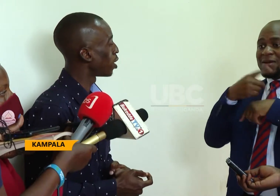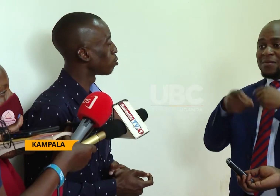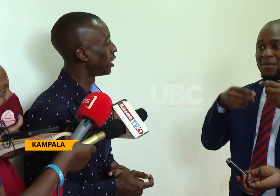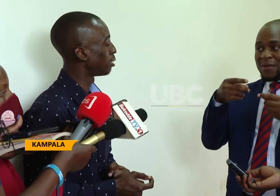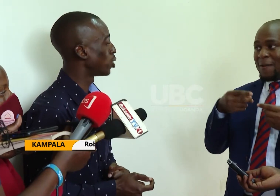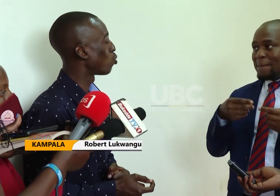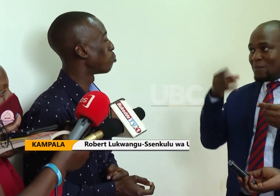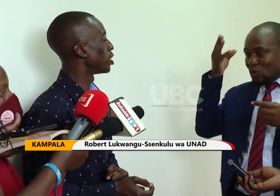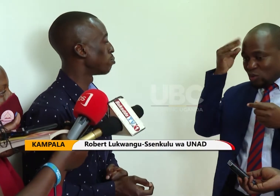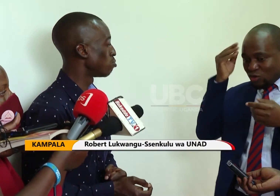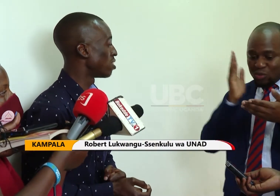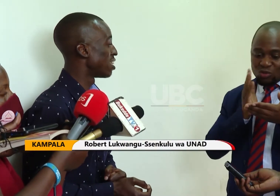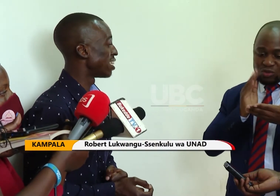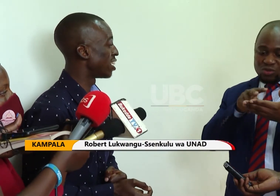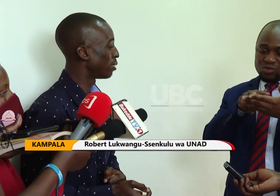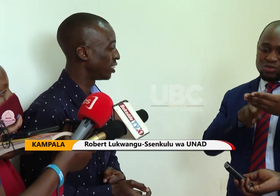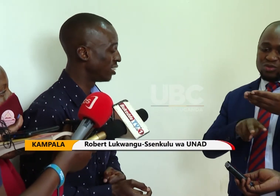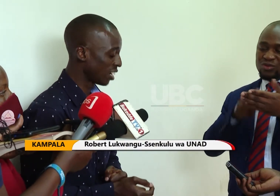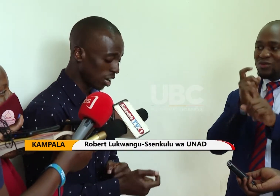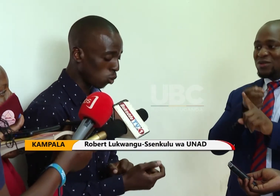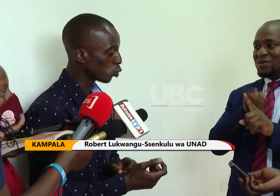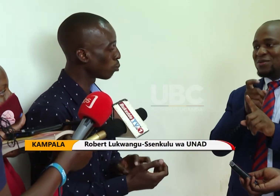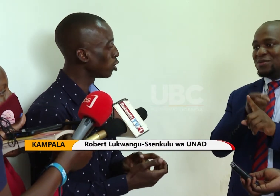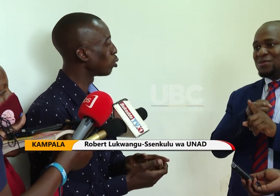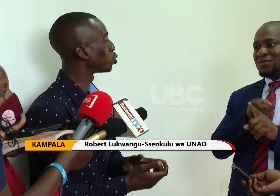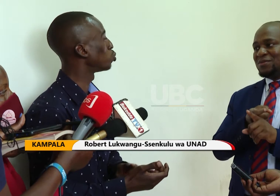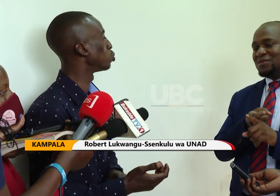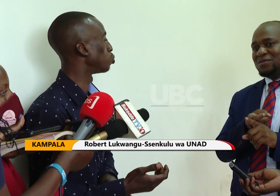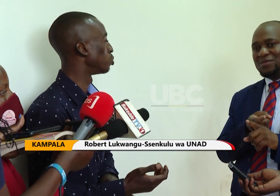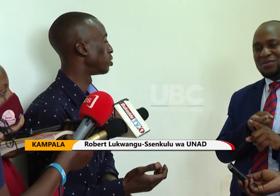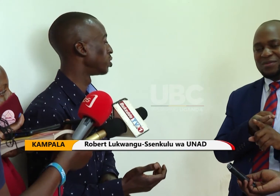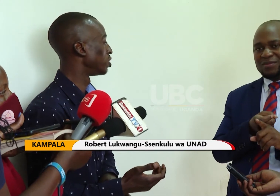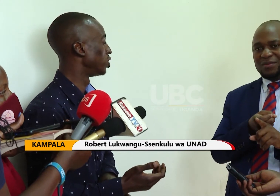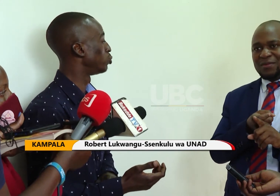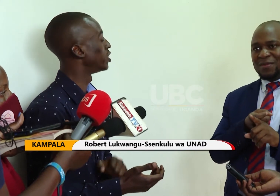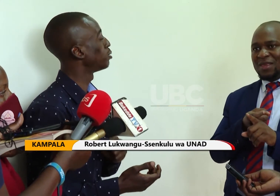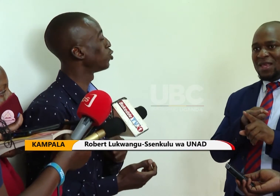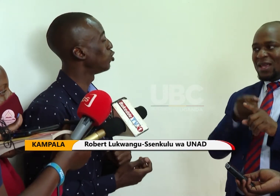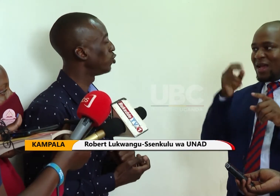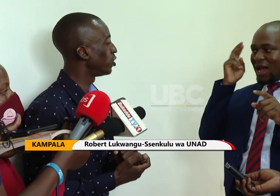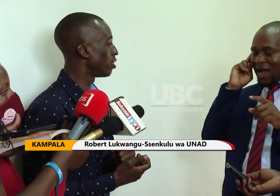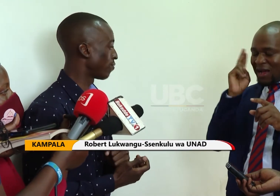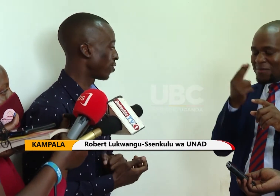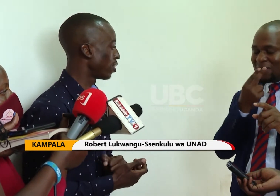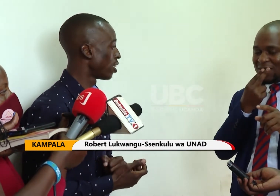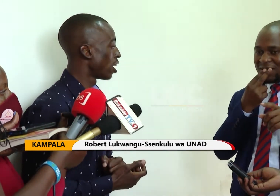However, this government has forgotten about them in this COVID-19 pandemic period. It